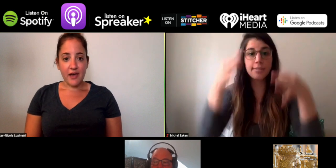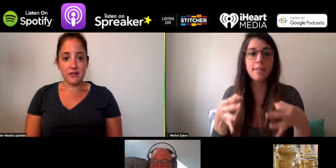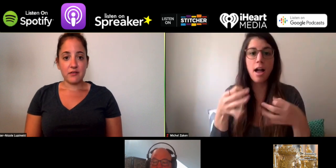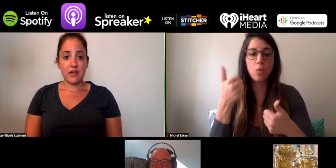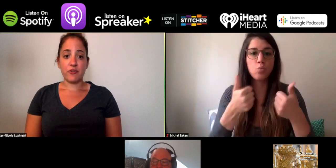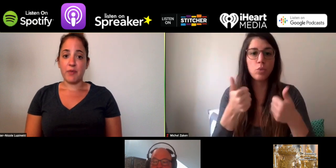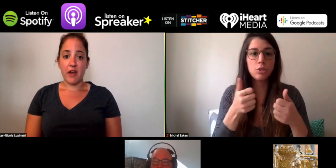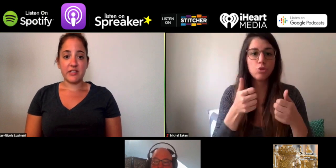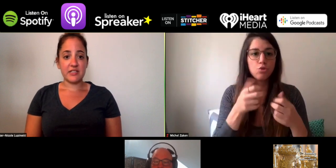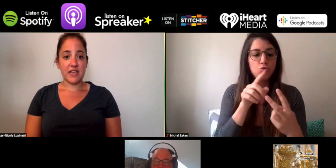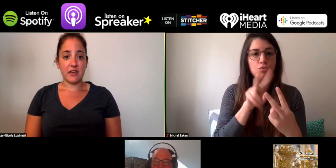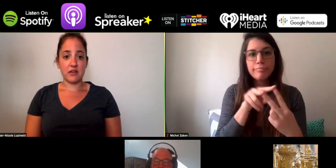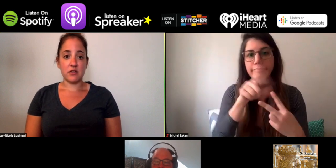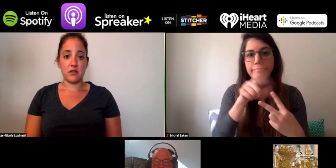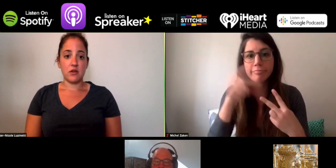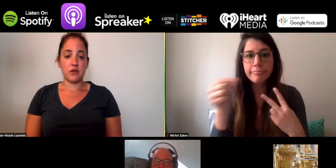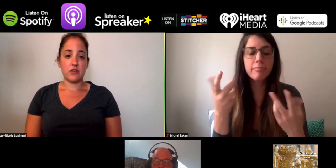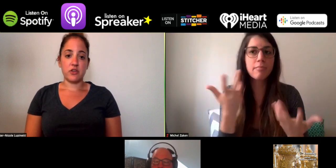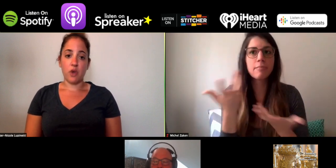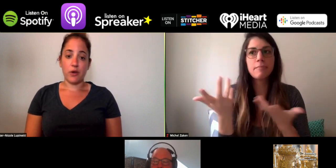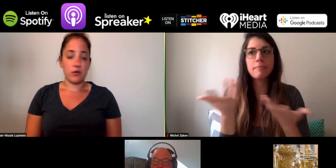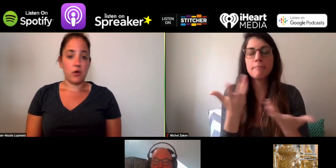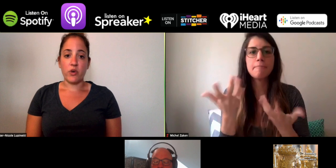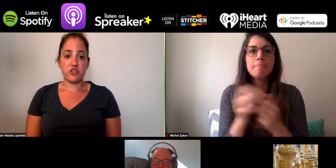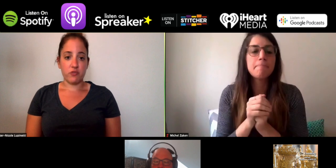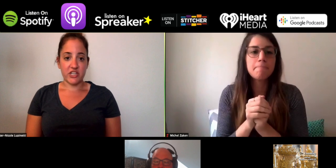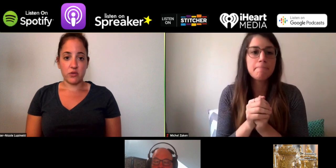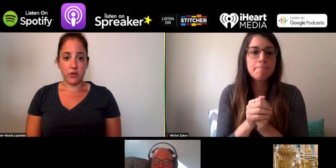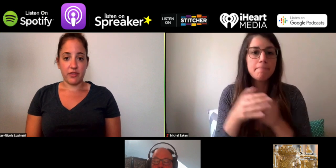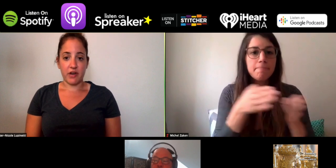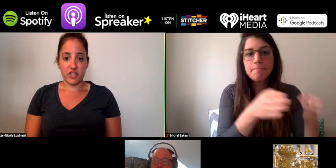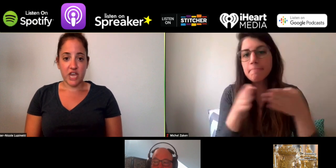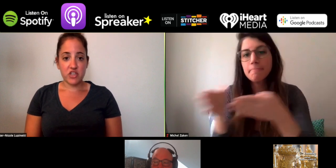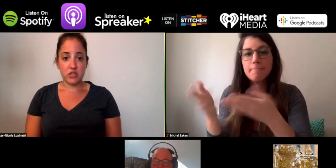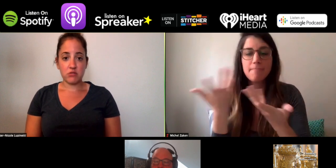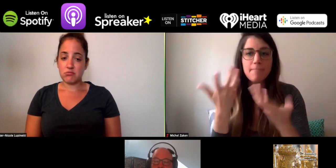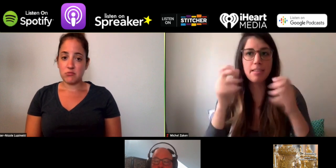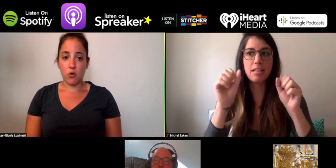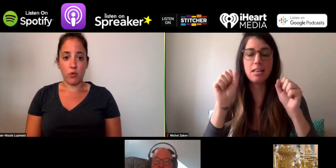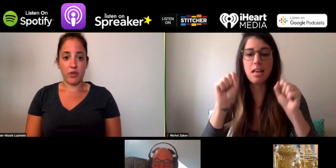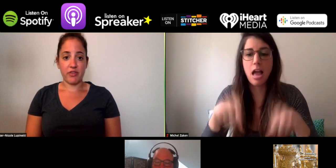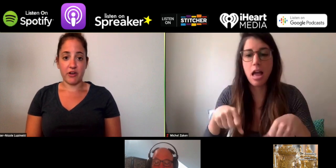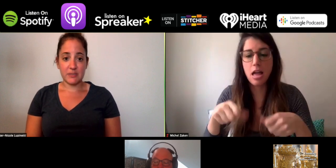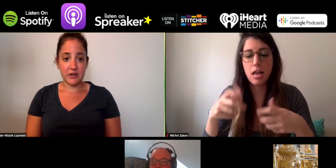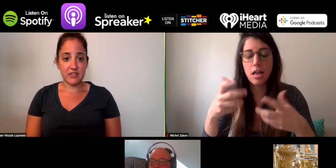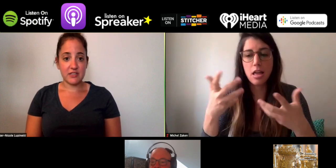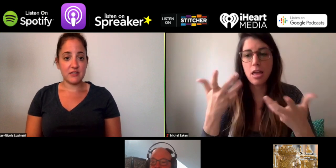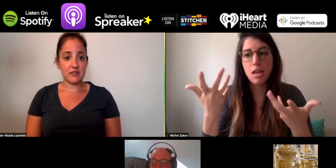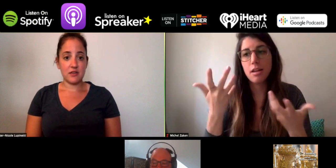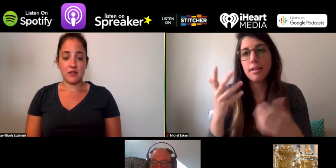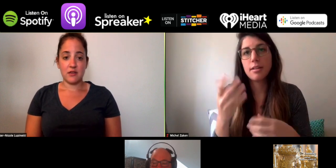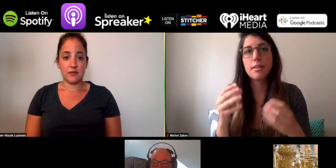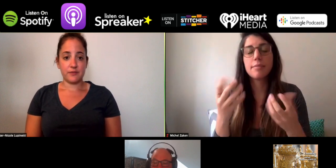they had, if their parents decided to go in, you know, which direction with their education or with their